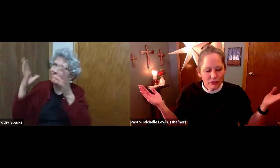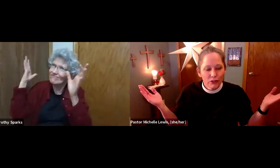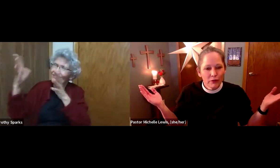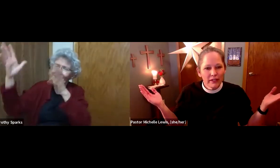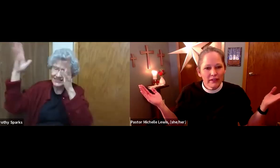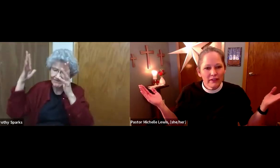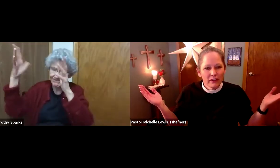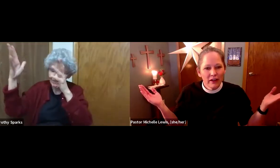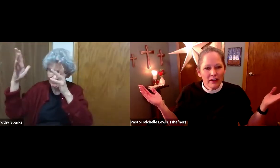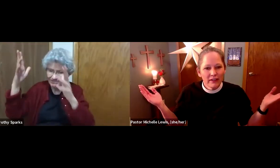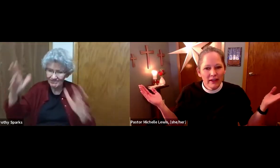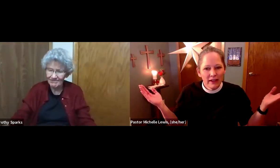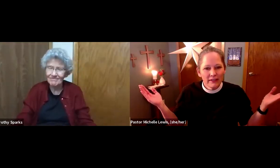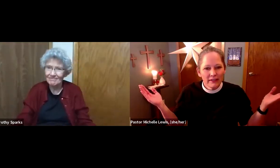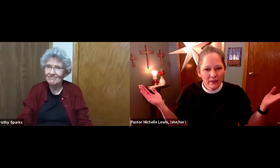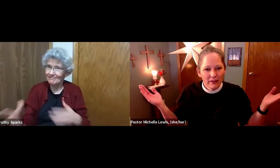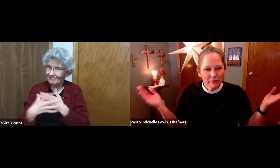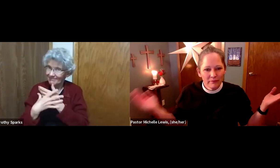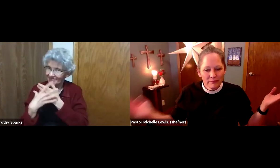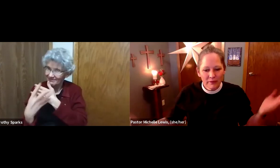And join in their unending